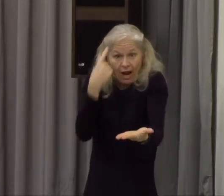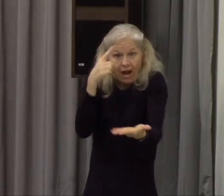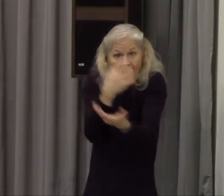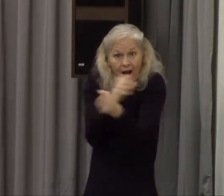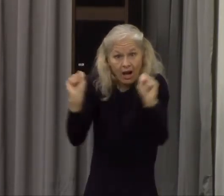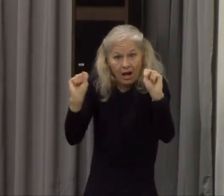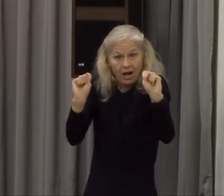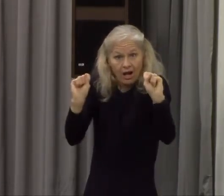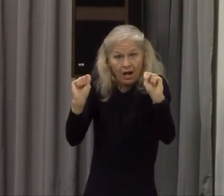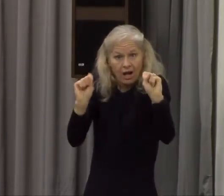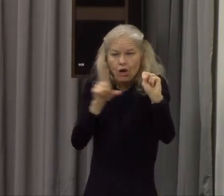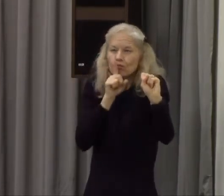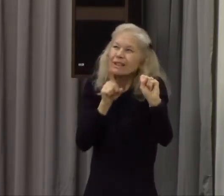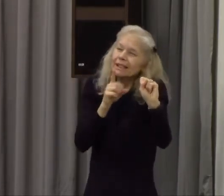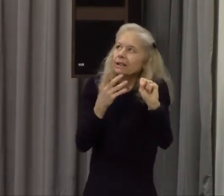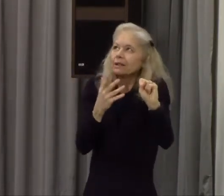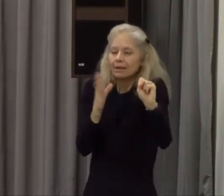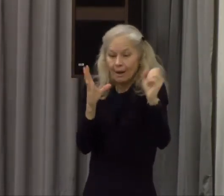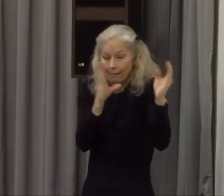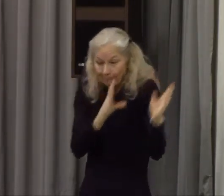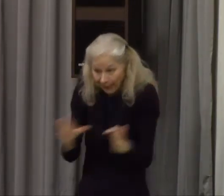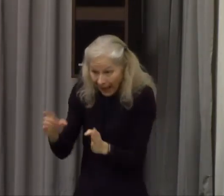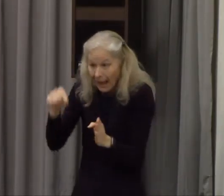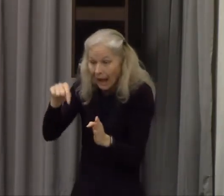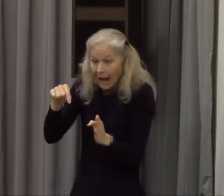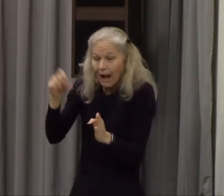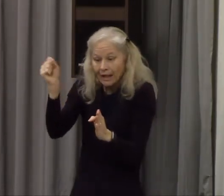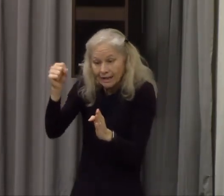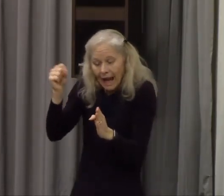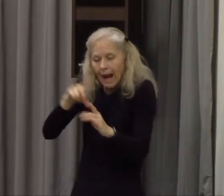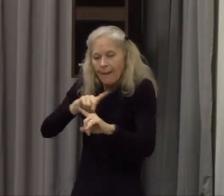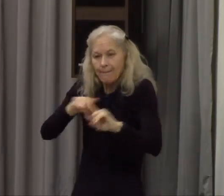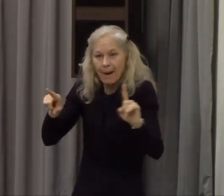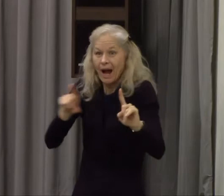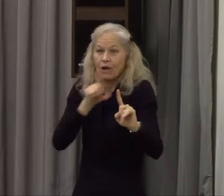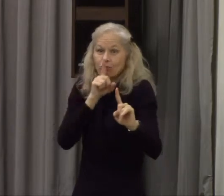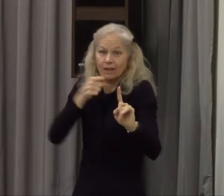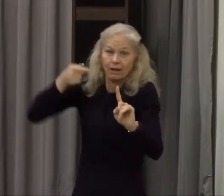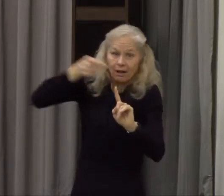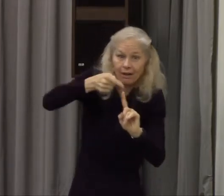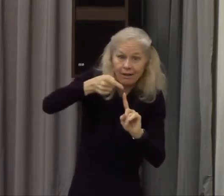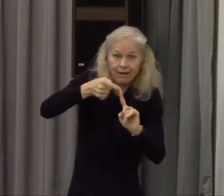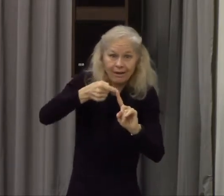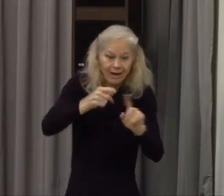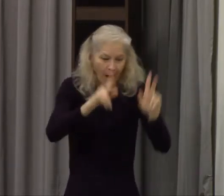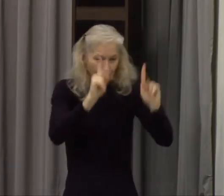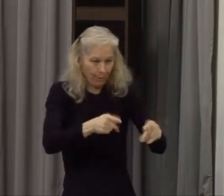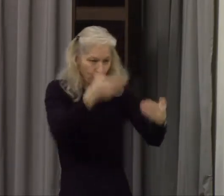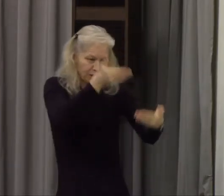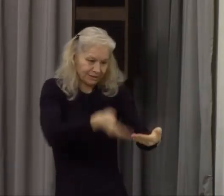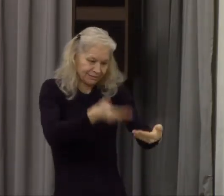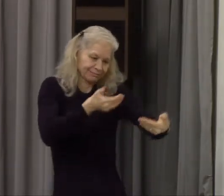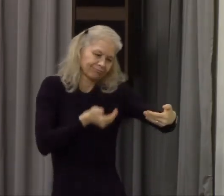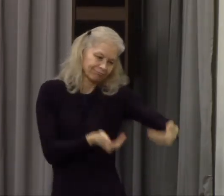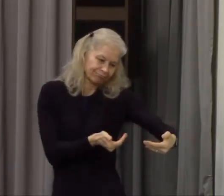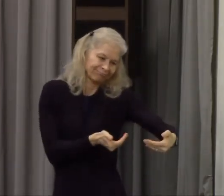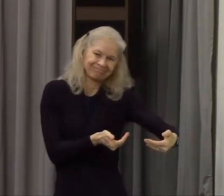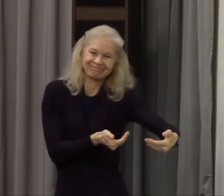person. And yes, that was his plan. So his plan is a person. Jesus Christ is salvation. He that hath the Son,